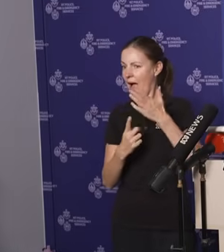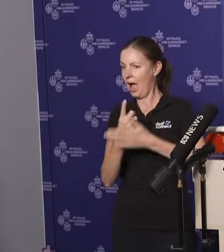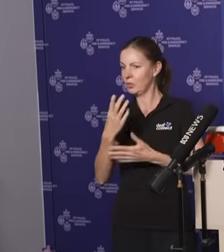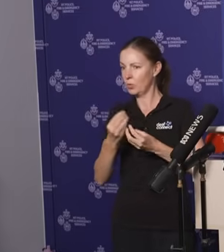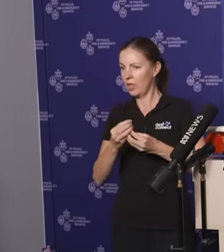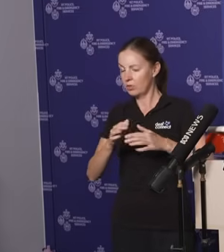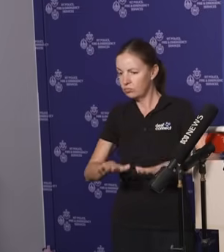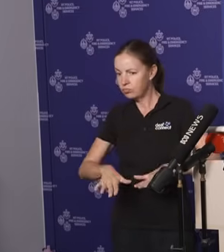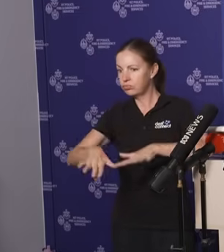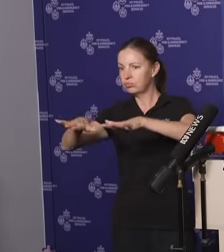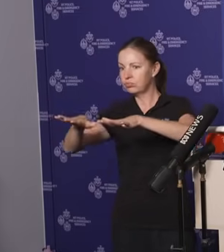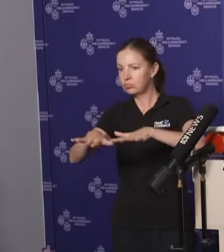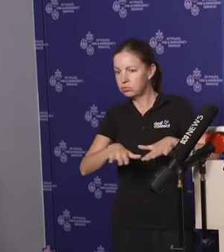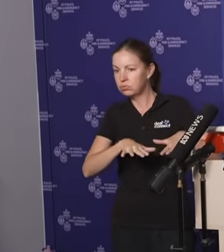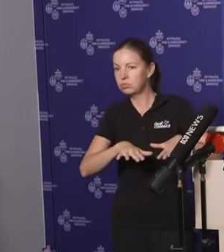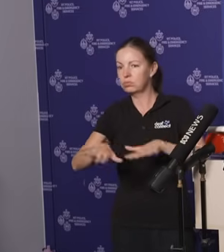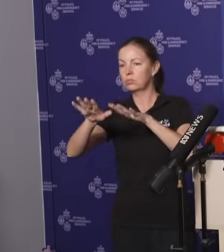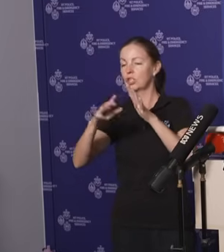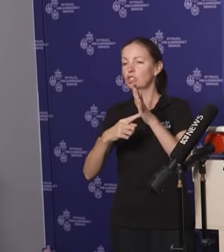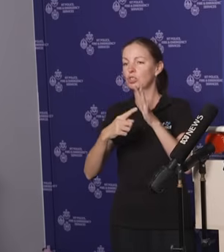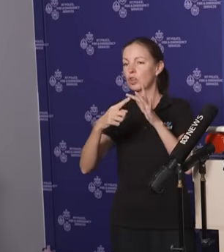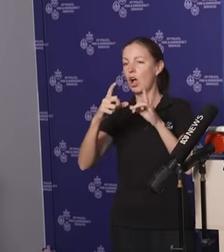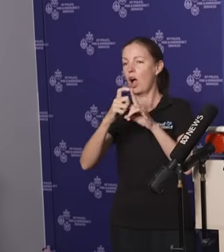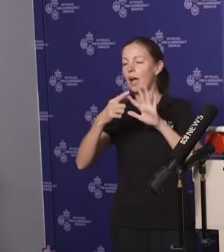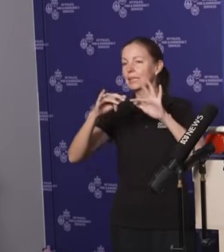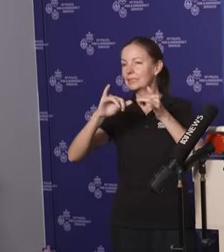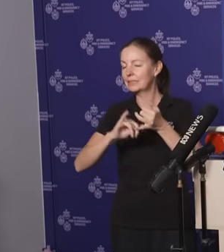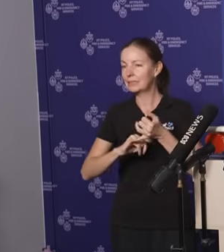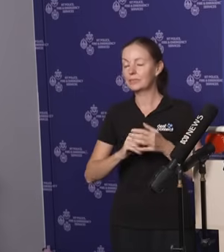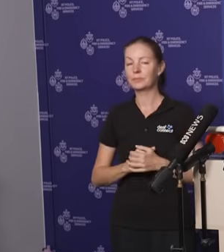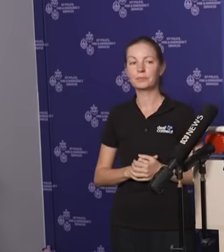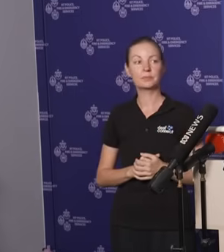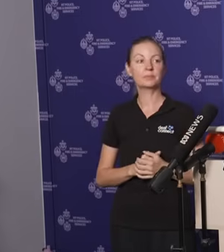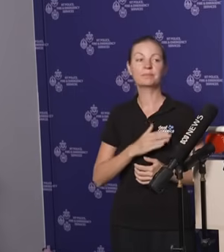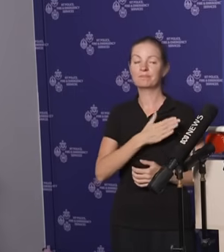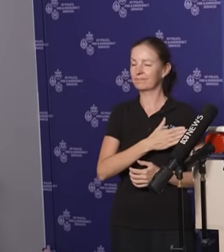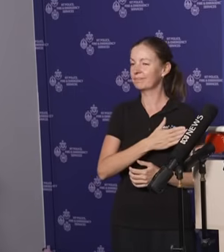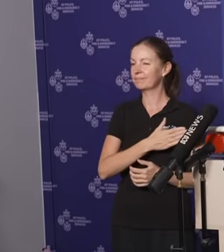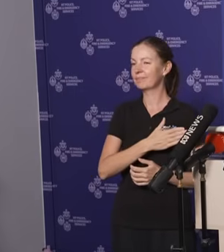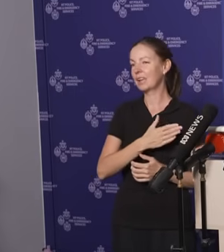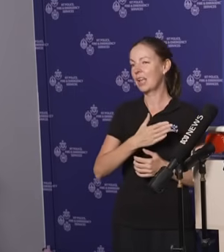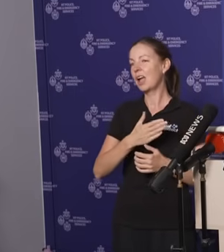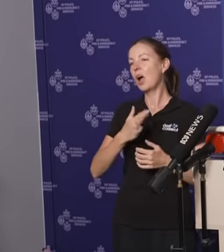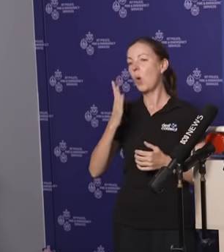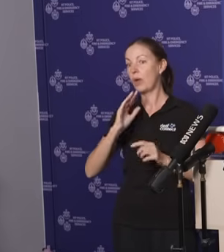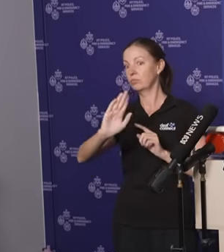approaches the coast, it can cause the tide to be higher than it usually is.